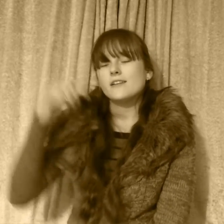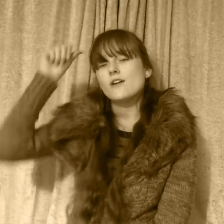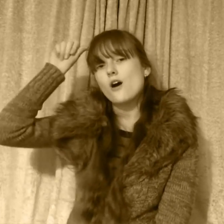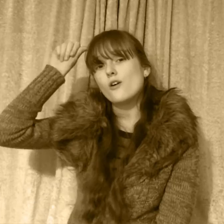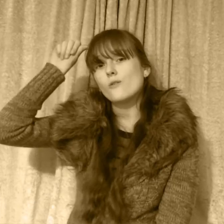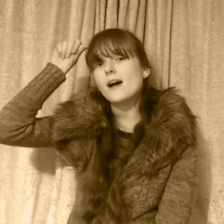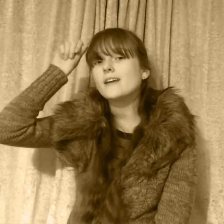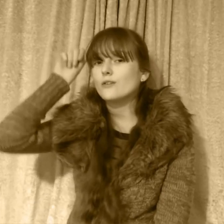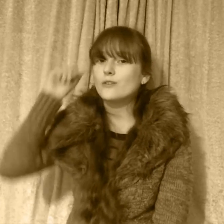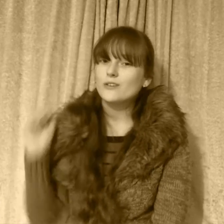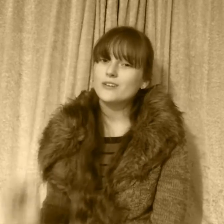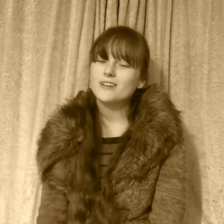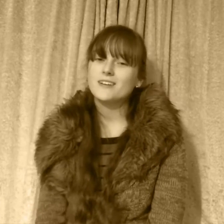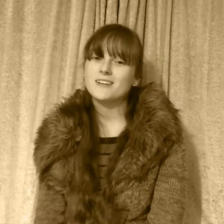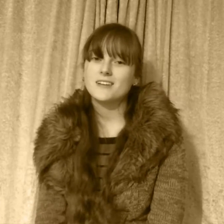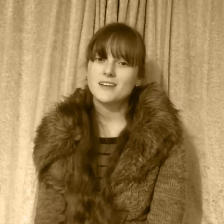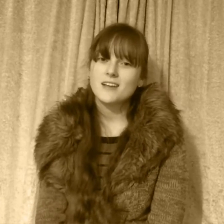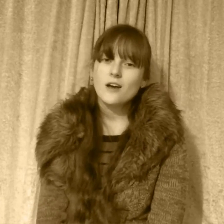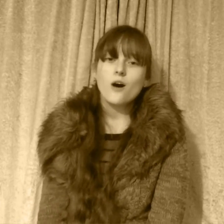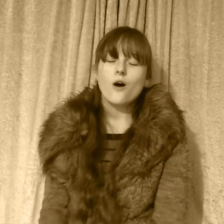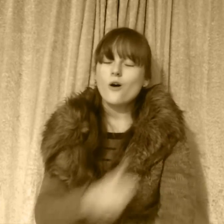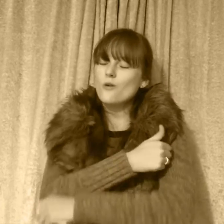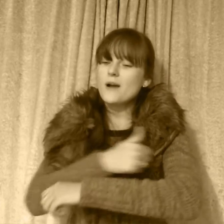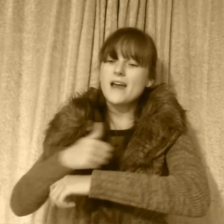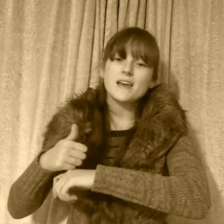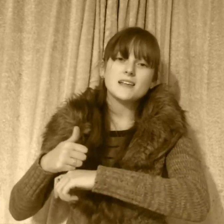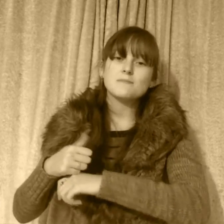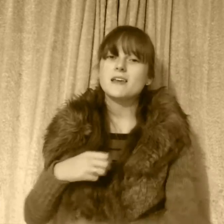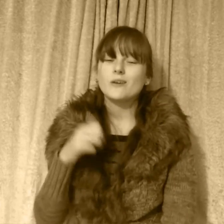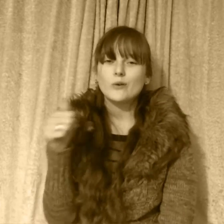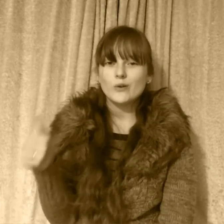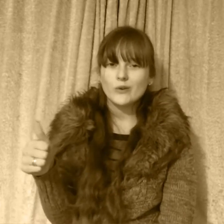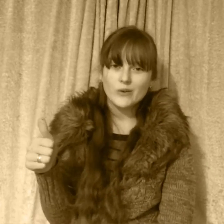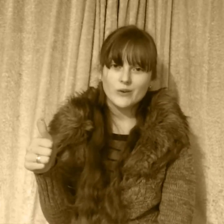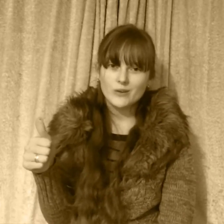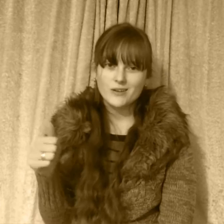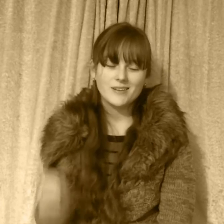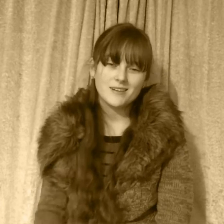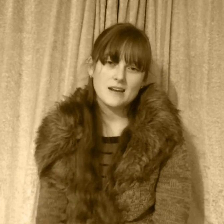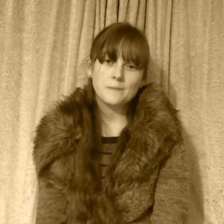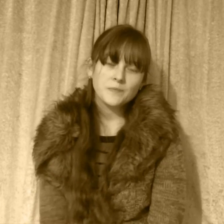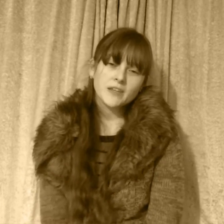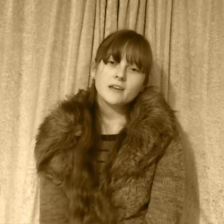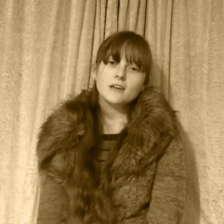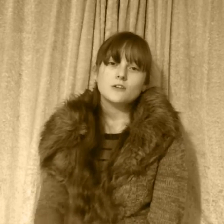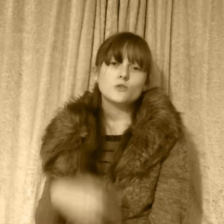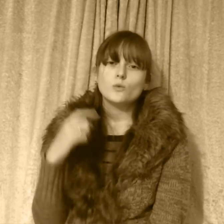know I could always be good To